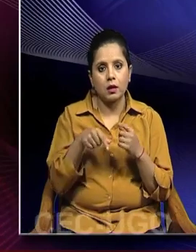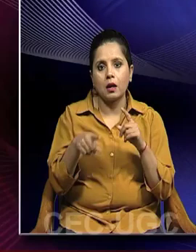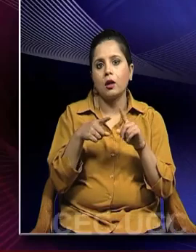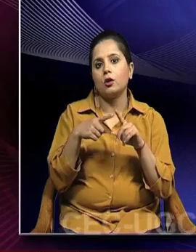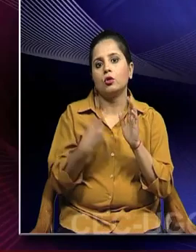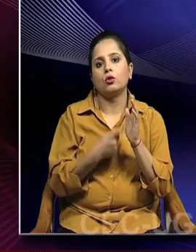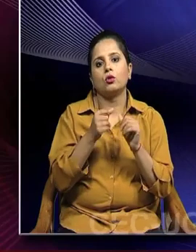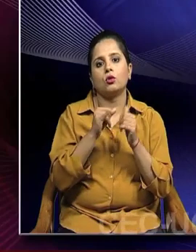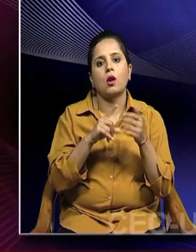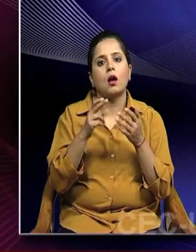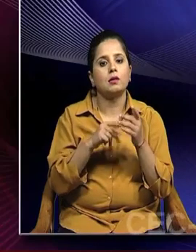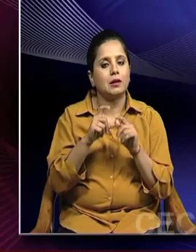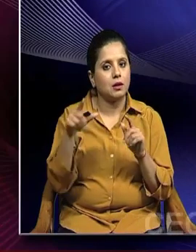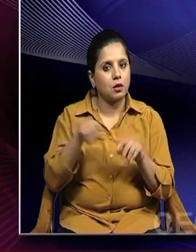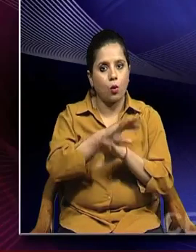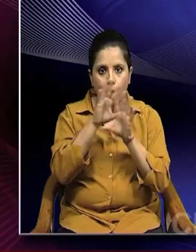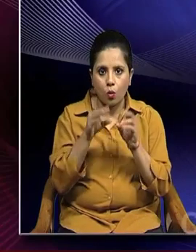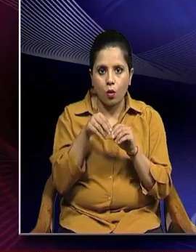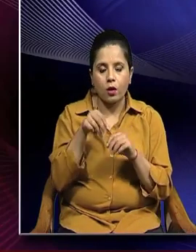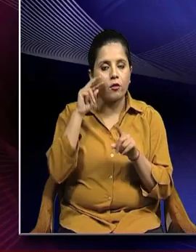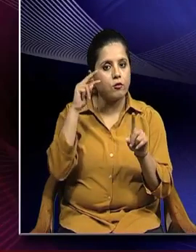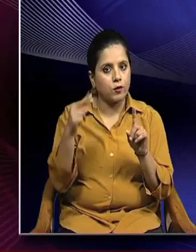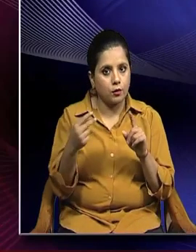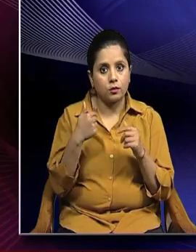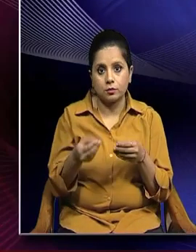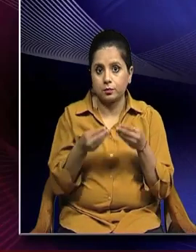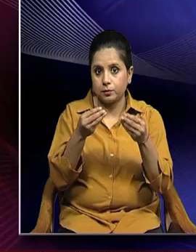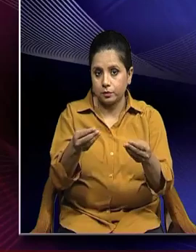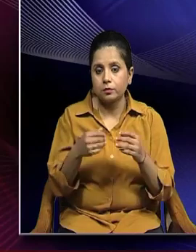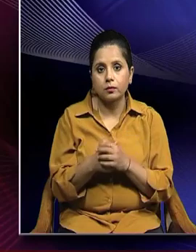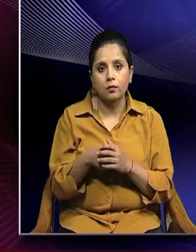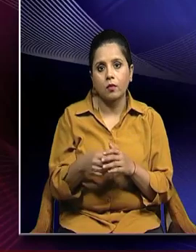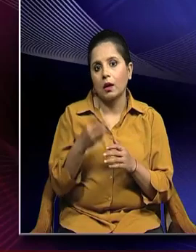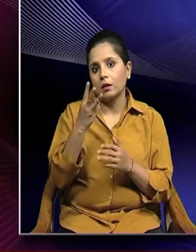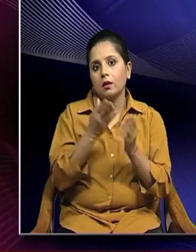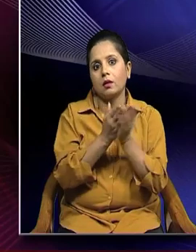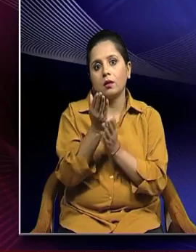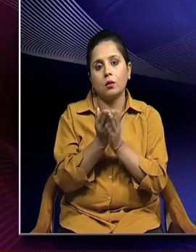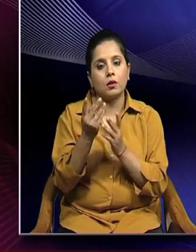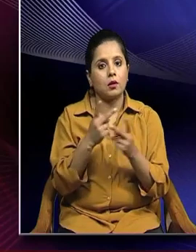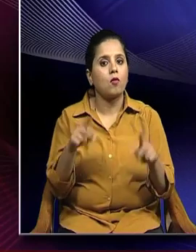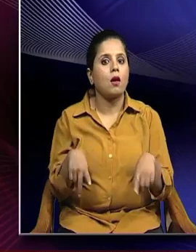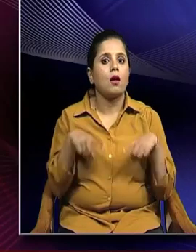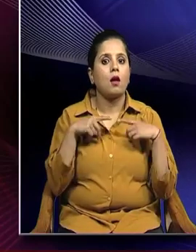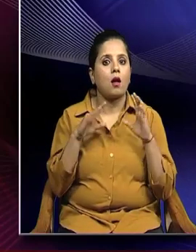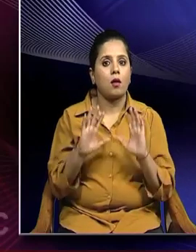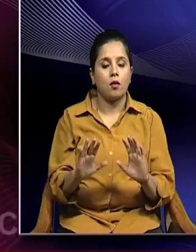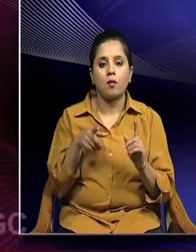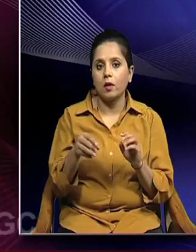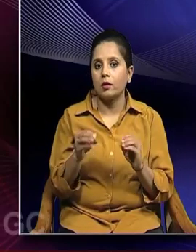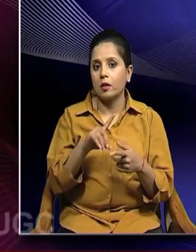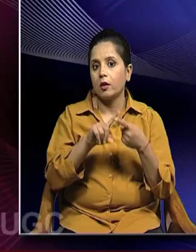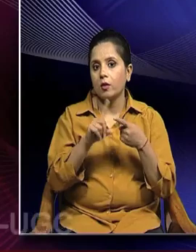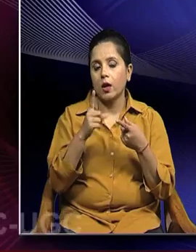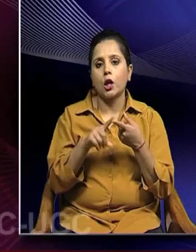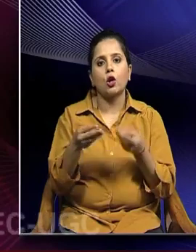transcendental and holistic view. So taking you to these 3 different views of life, let me first start with the